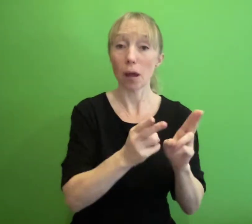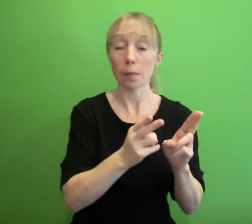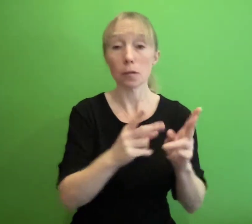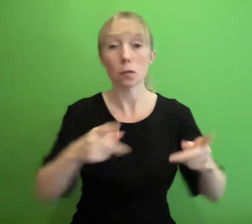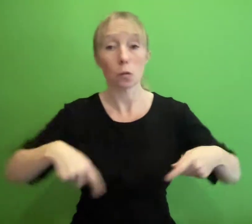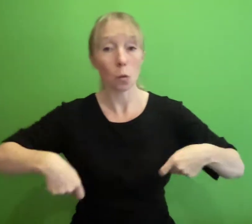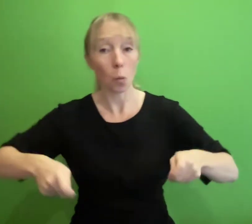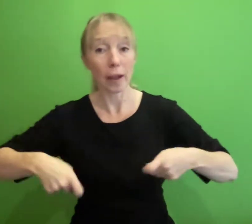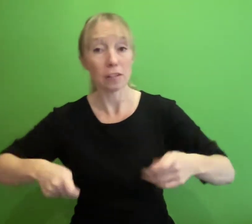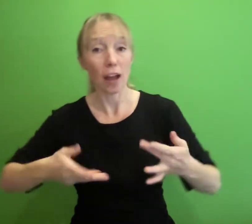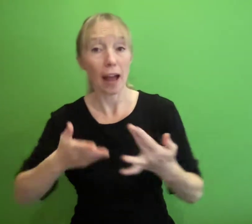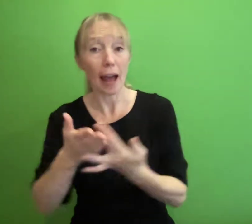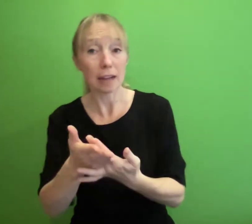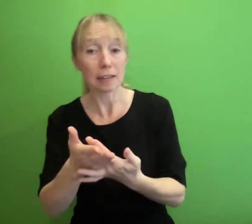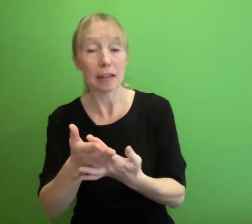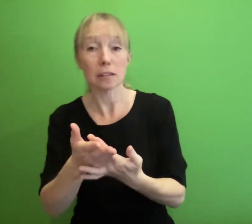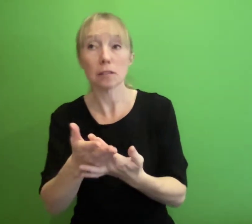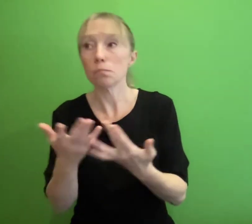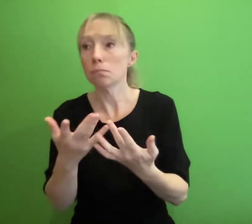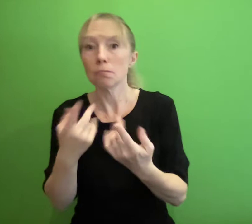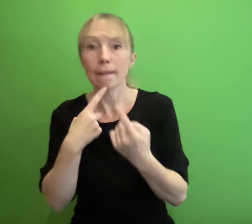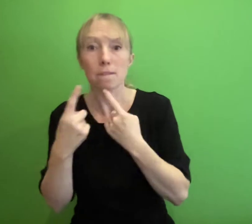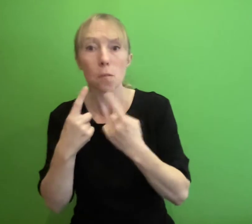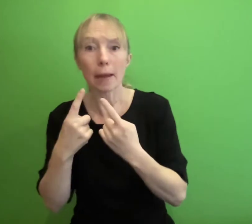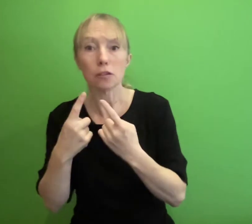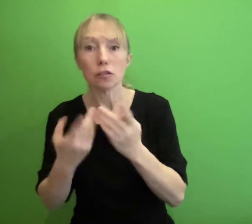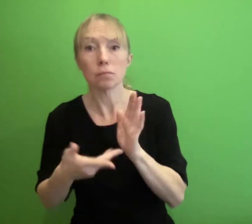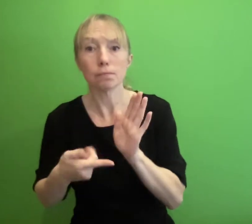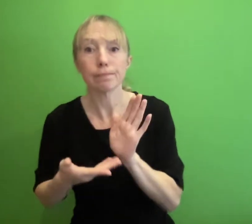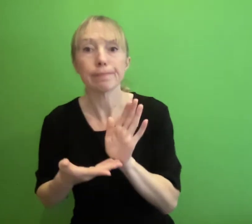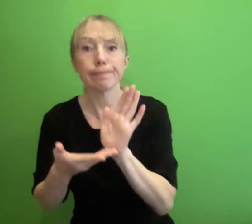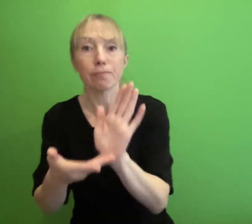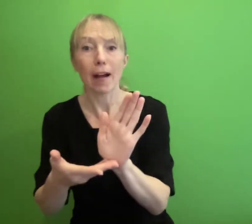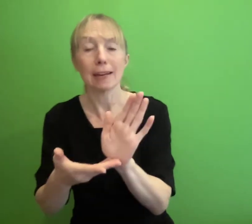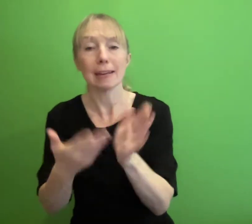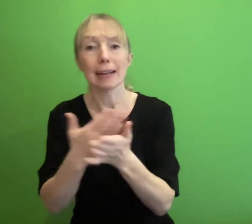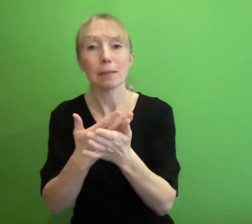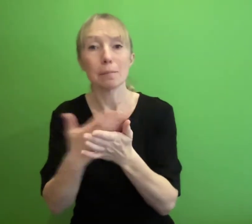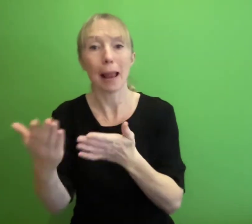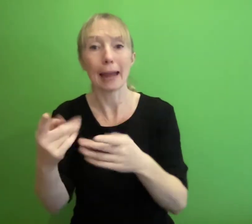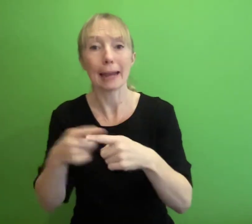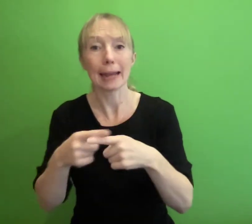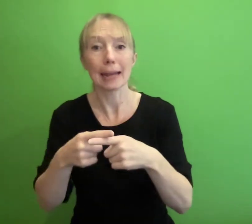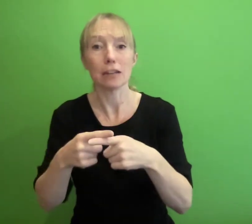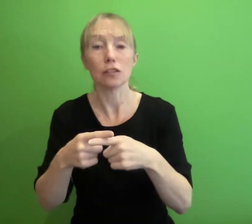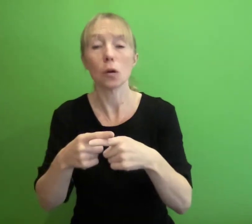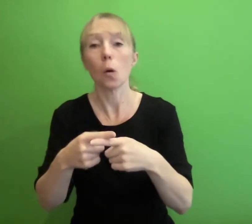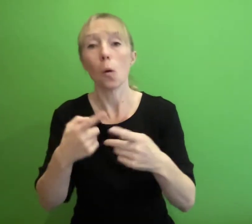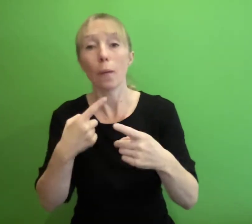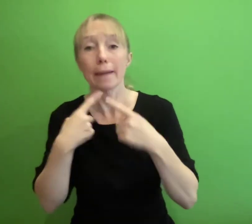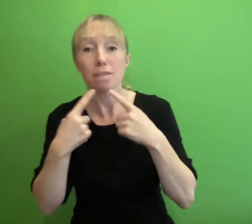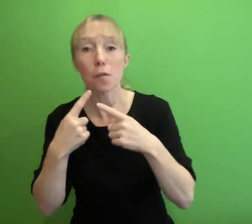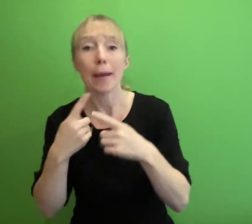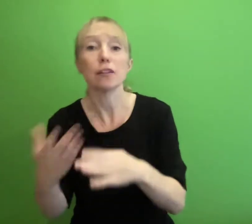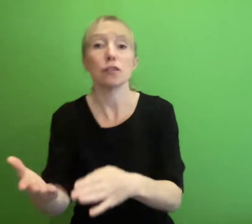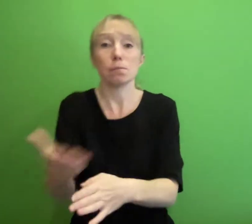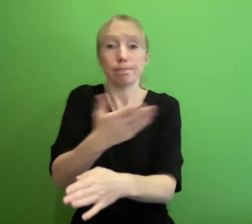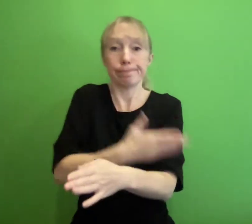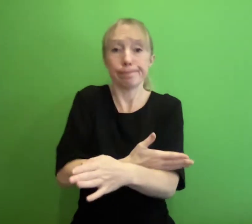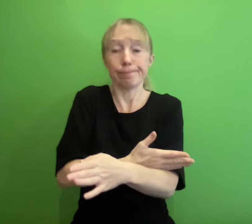access to providing information in plain English, or further in advance than is the organisational norm. It